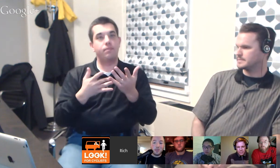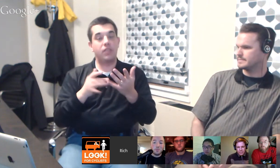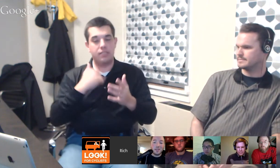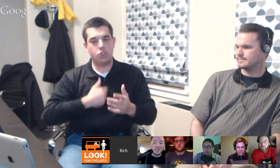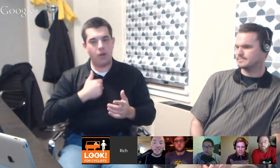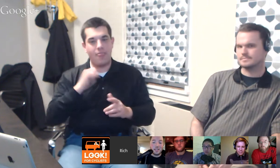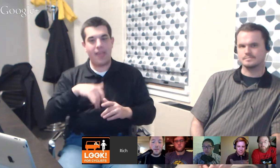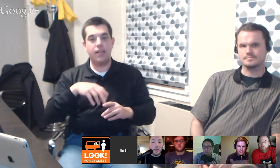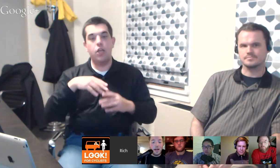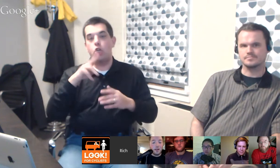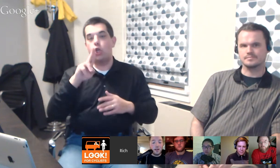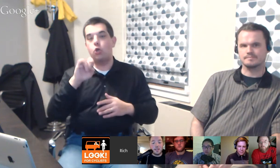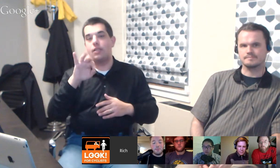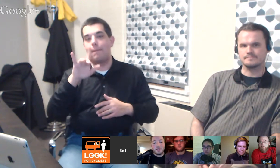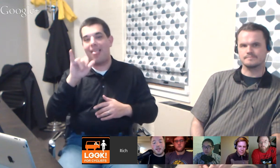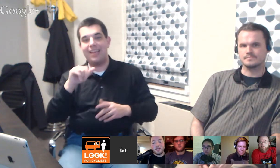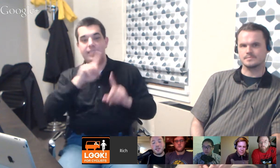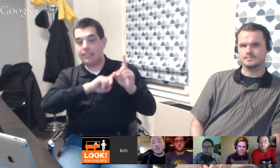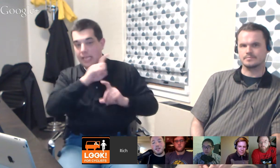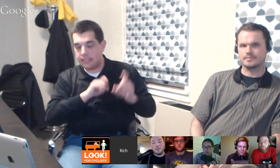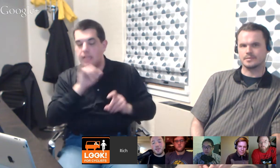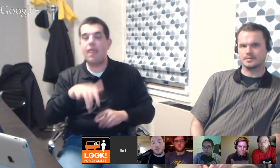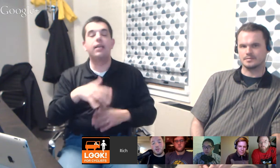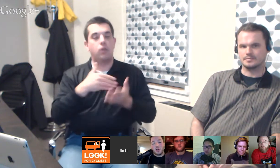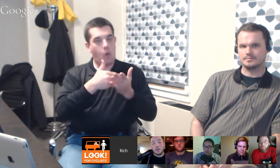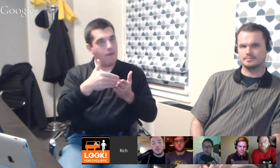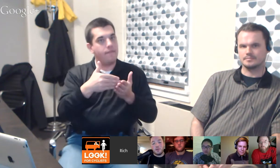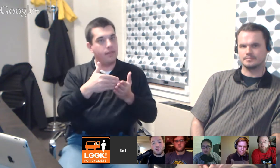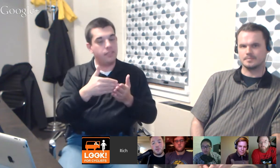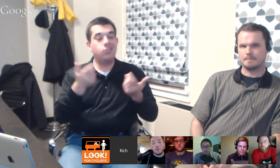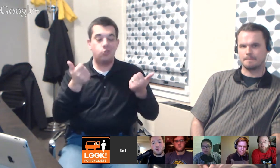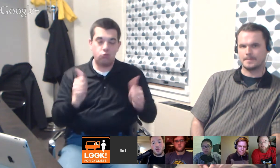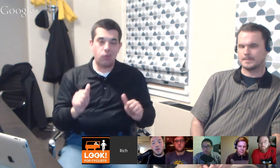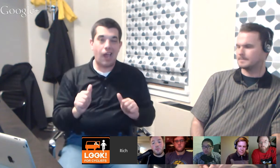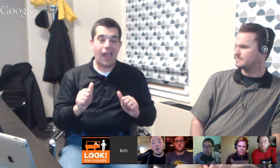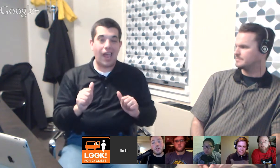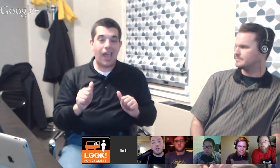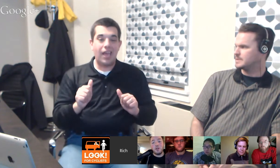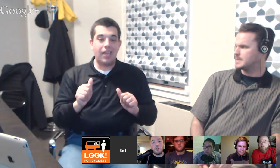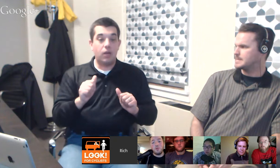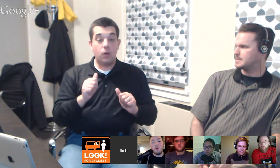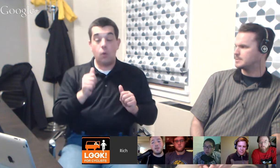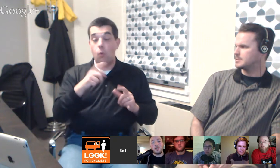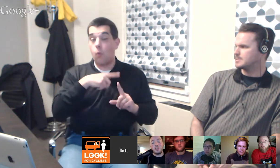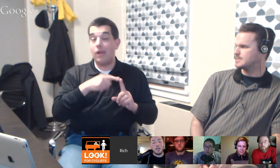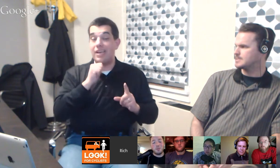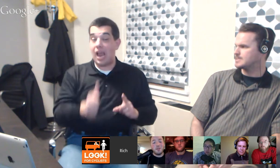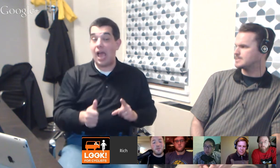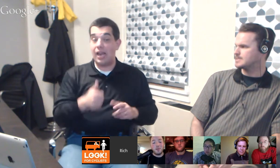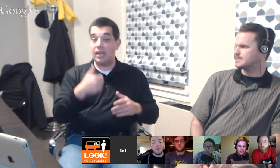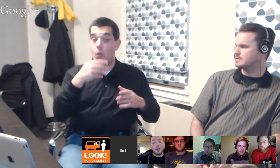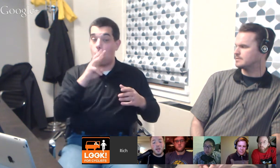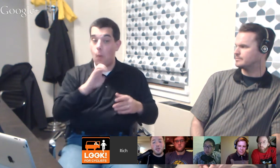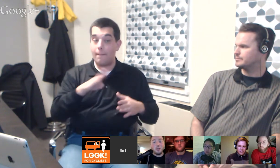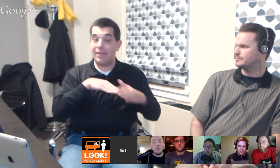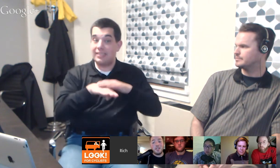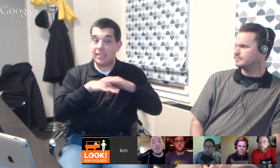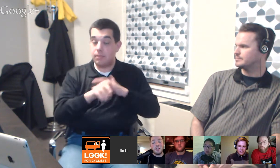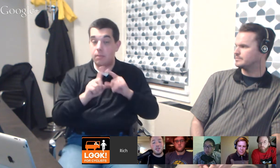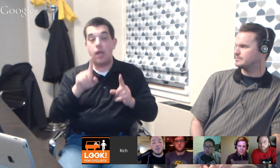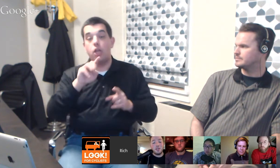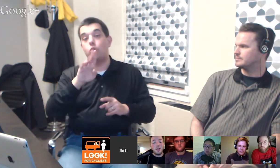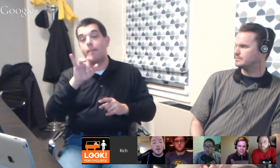the usability testing, and a lot of times that's something that you try to do, and when you're not trying to do web accessibility specifically, but